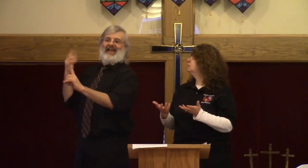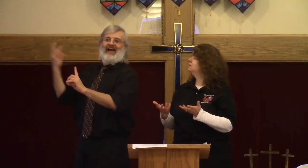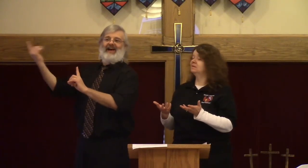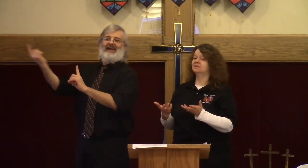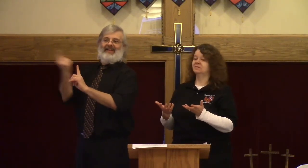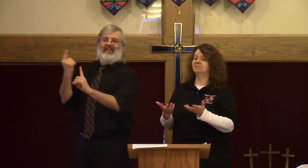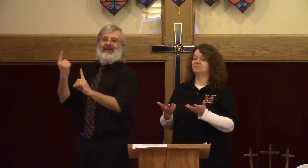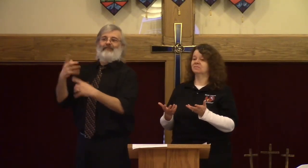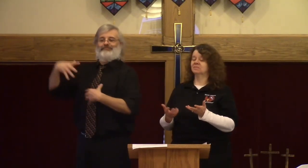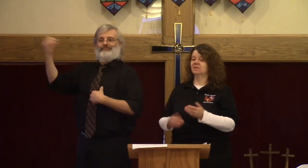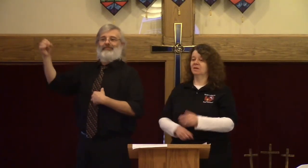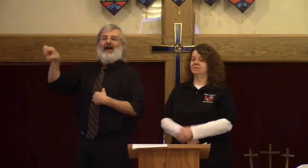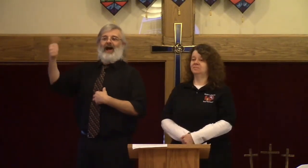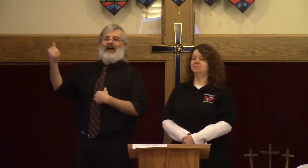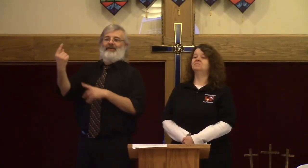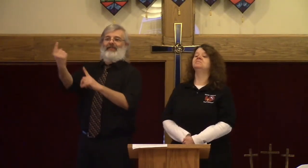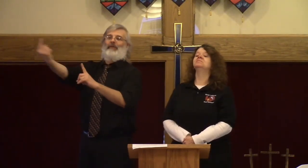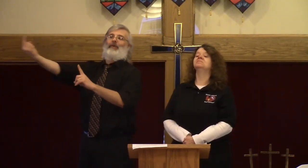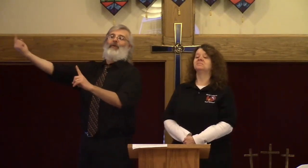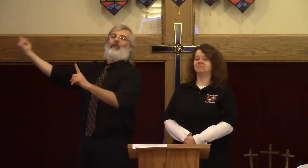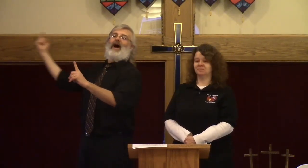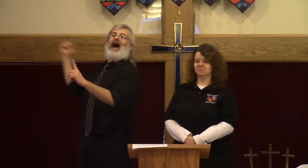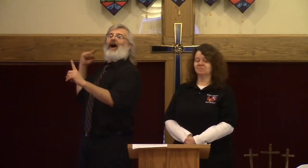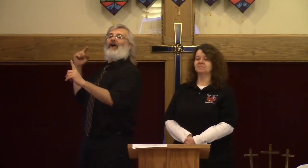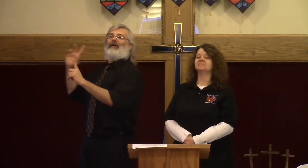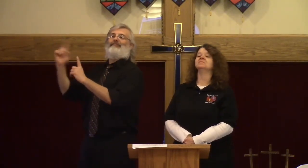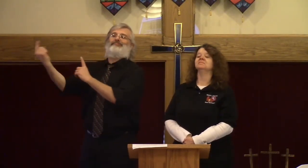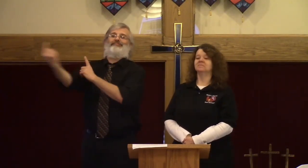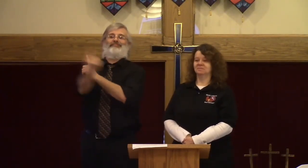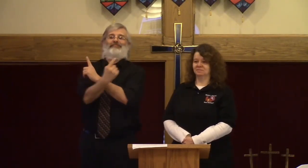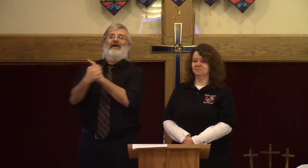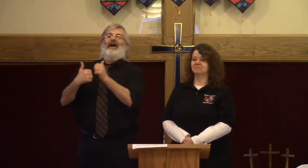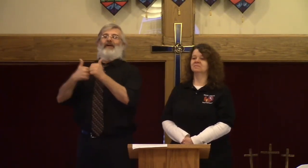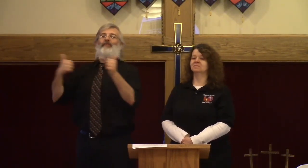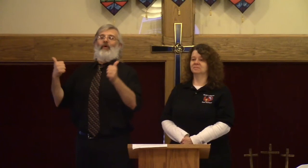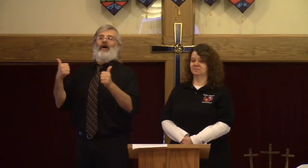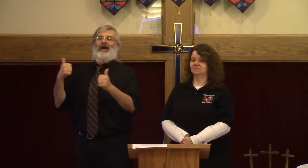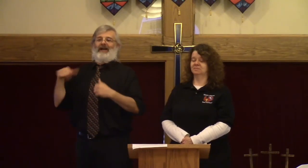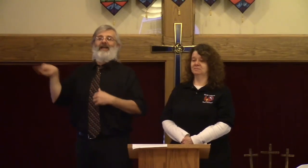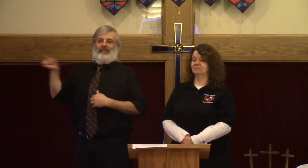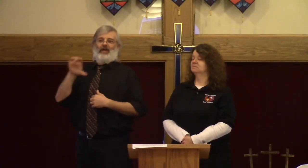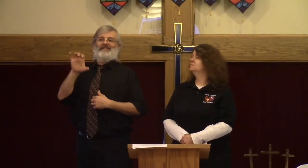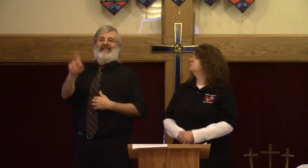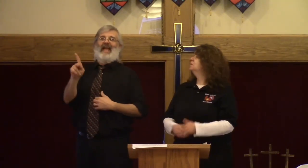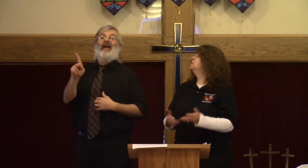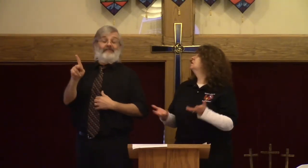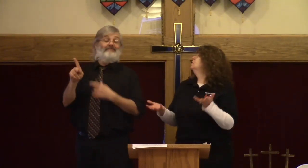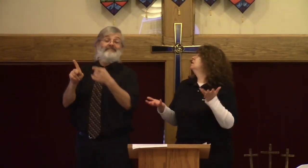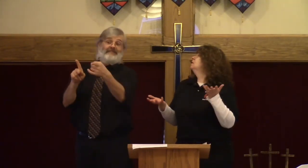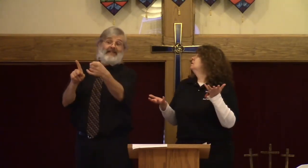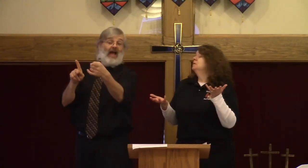Yeah, they will go around. Avoid. There's CK. Yeah.